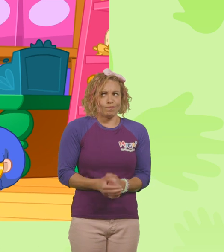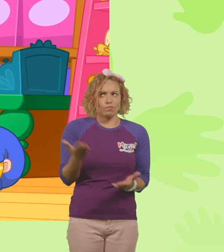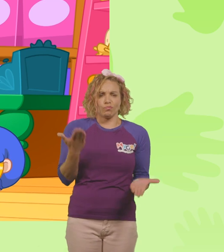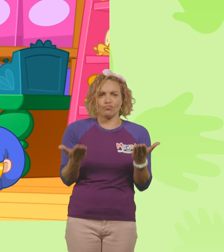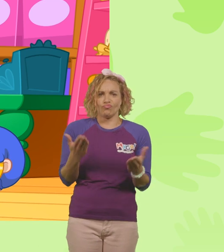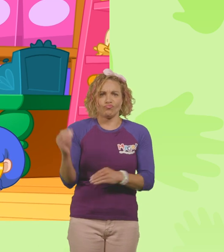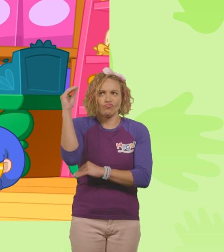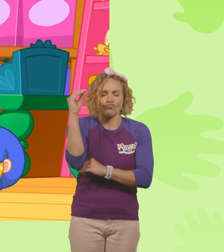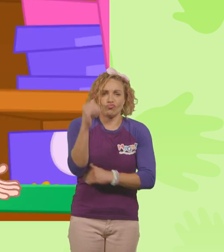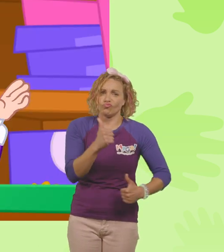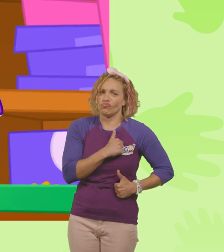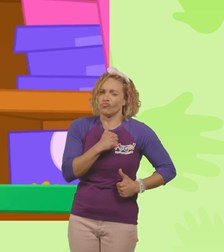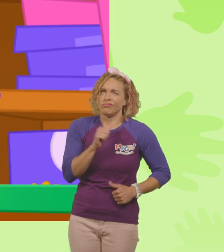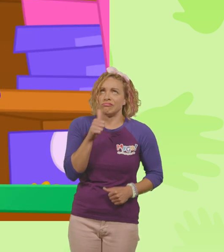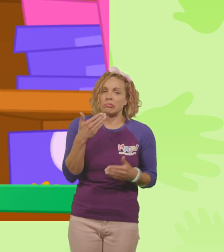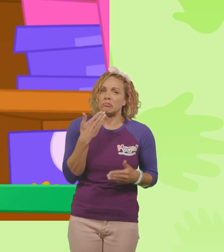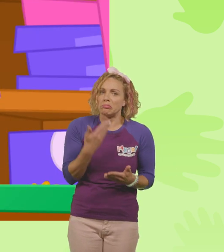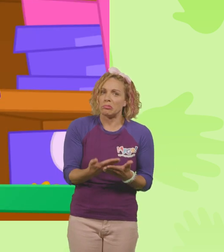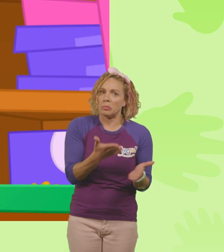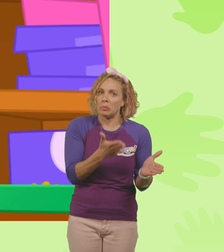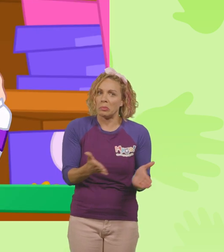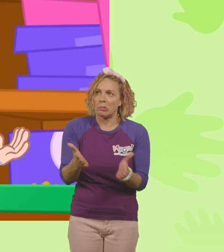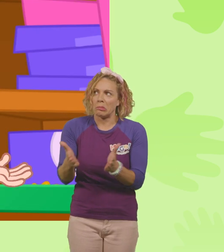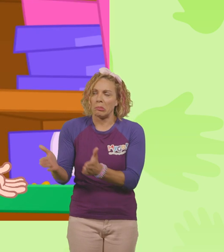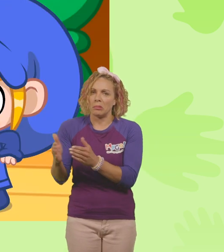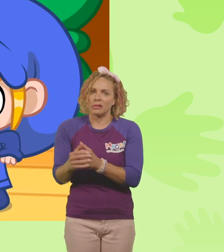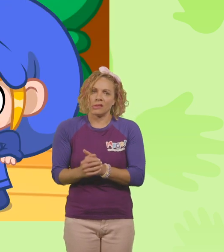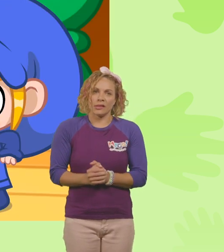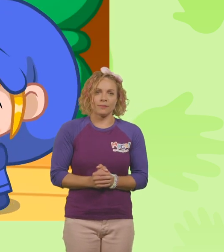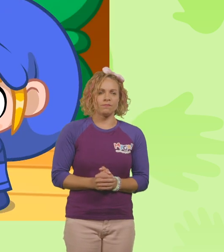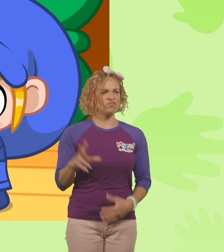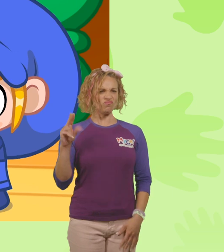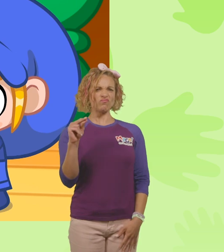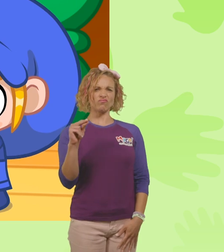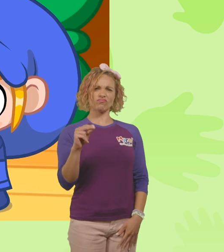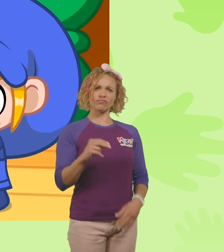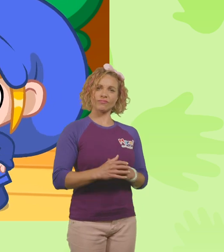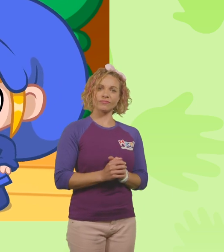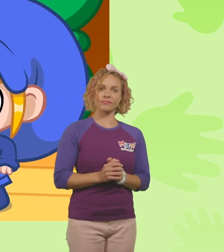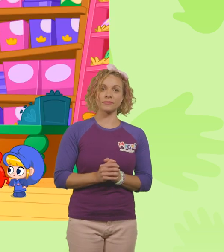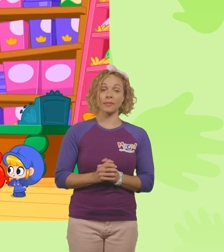Maybe the Dino Army wasn't such a good plan after all. No! Mila,